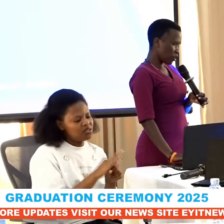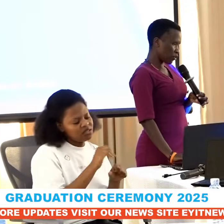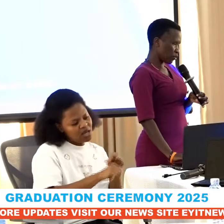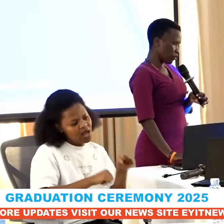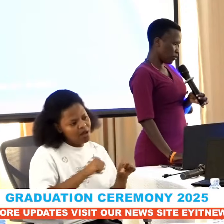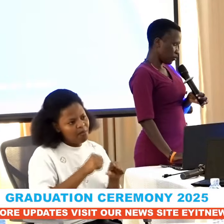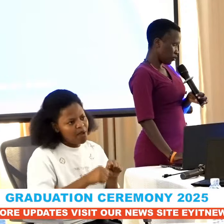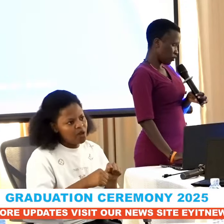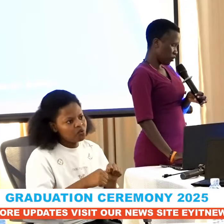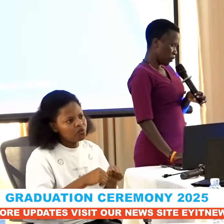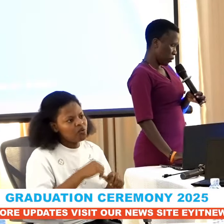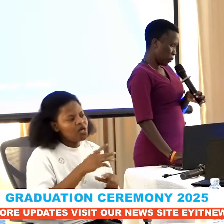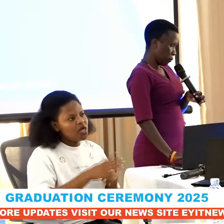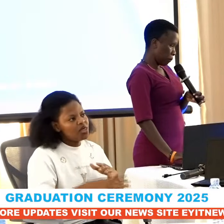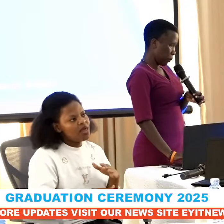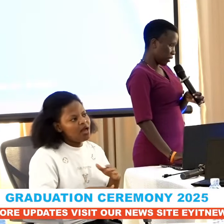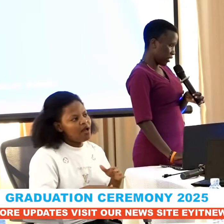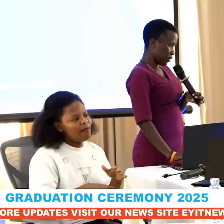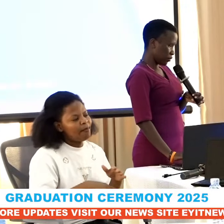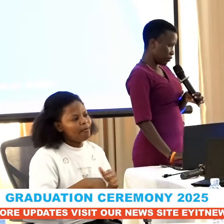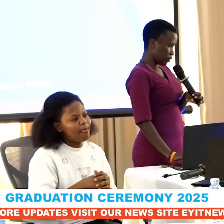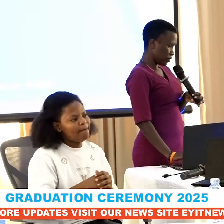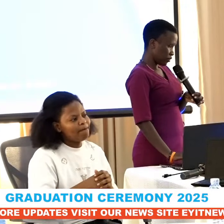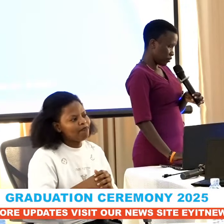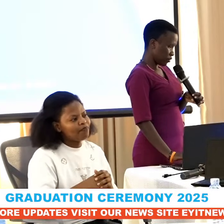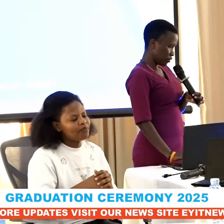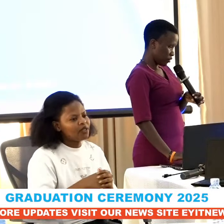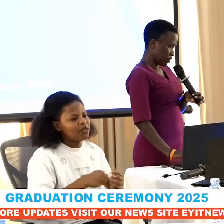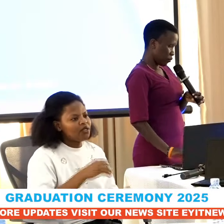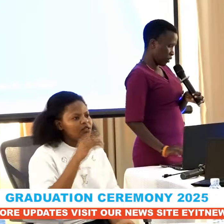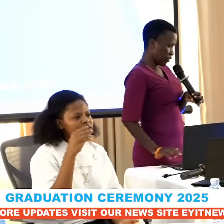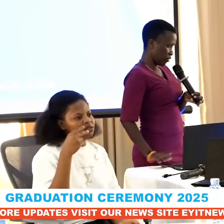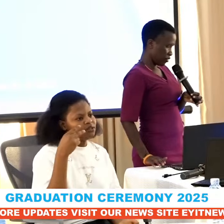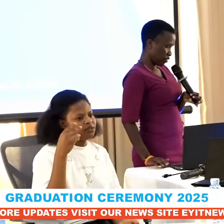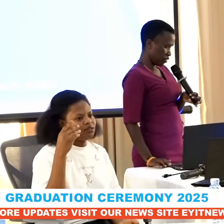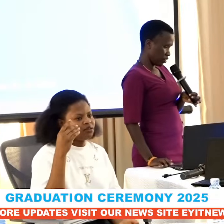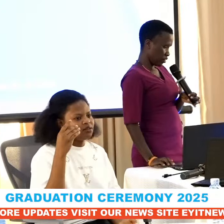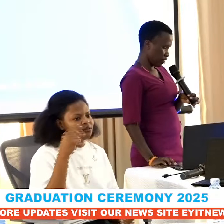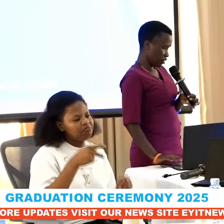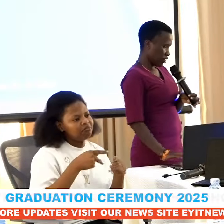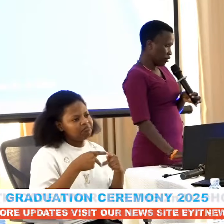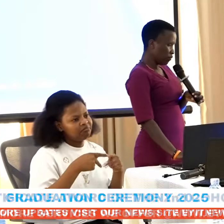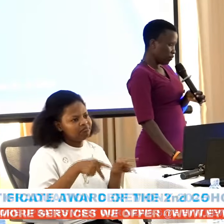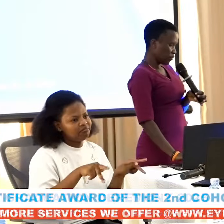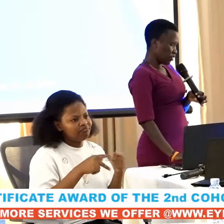I'm going to begin with